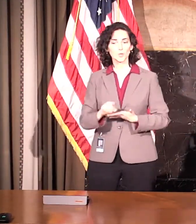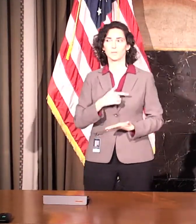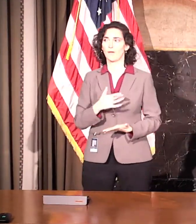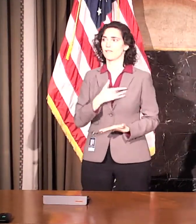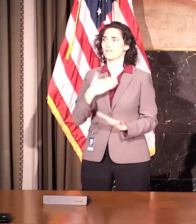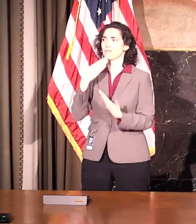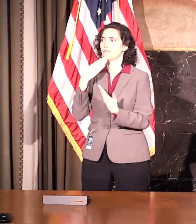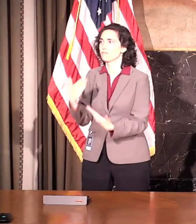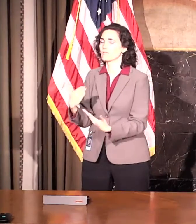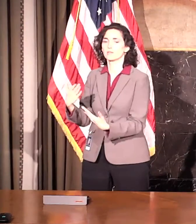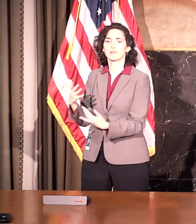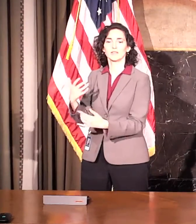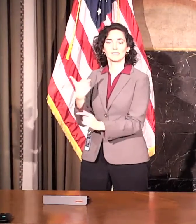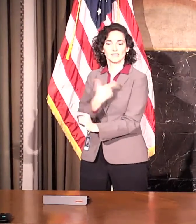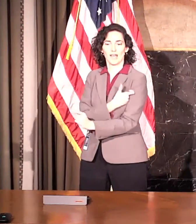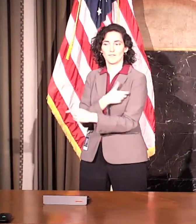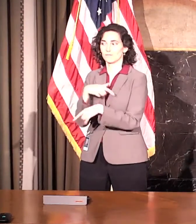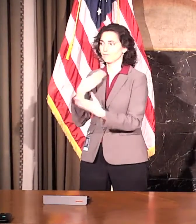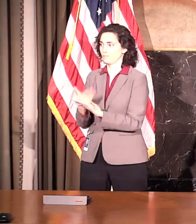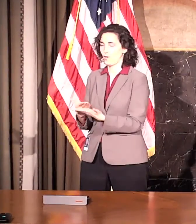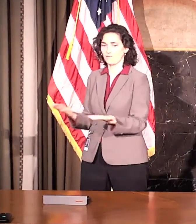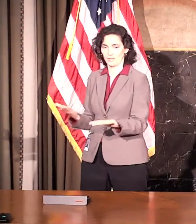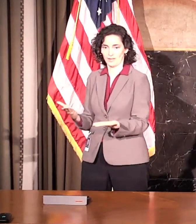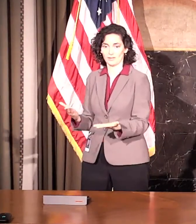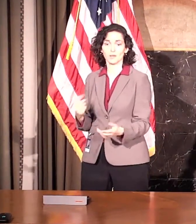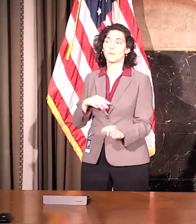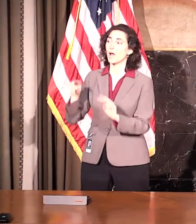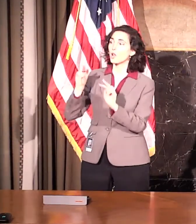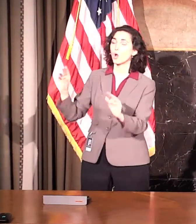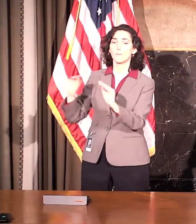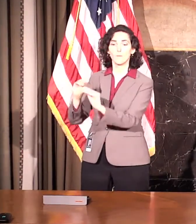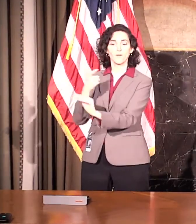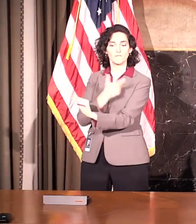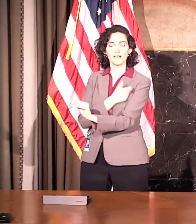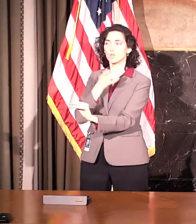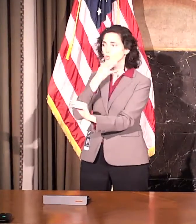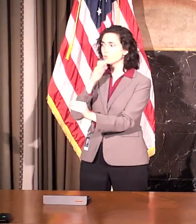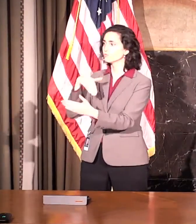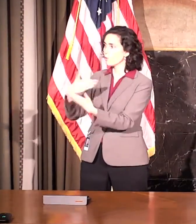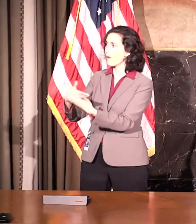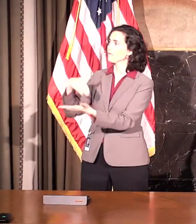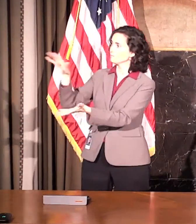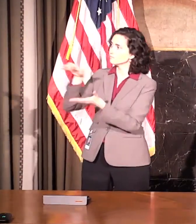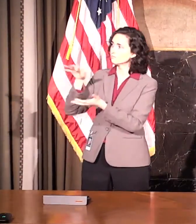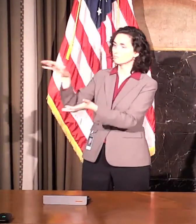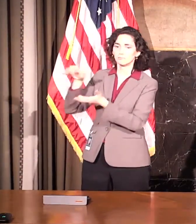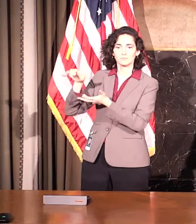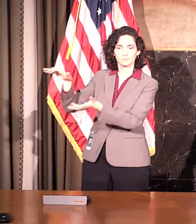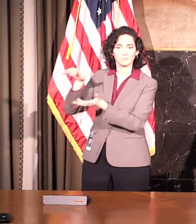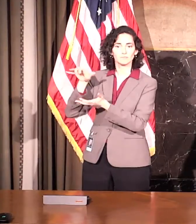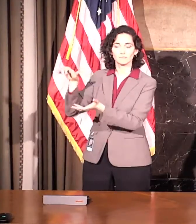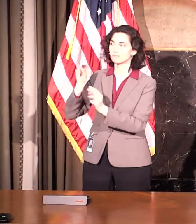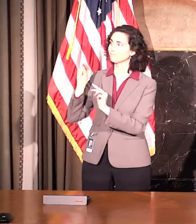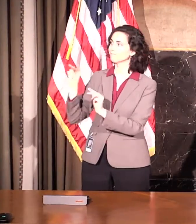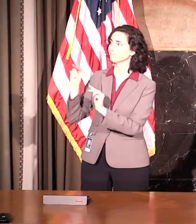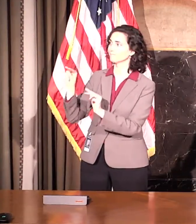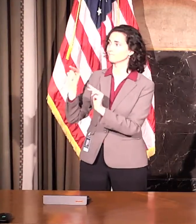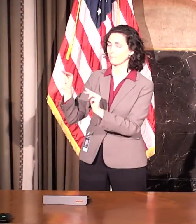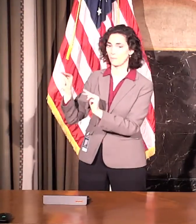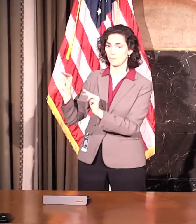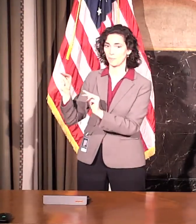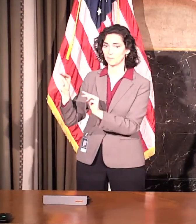vaccine that is here. I look forward to more vaccines arriving over time, and that more than just the vaccines,